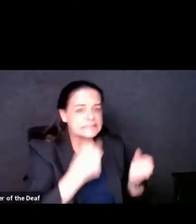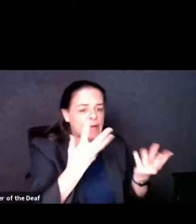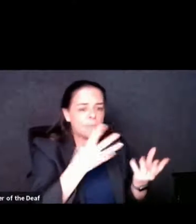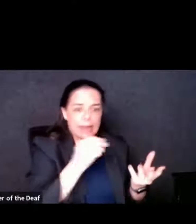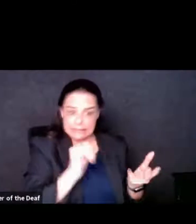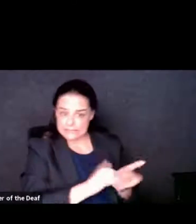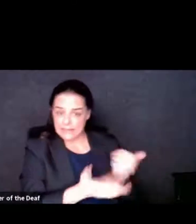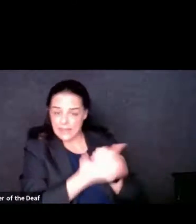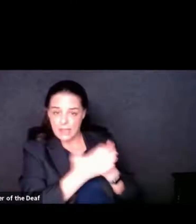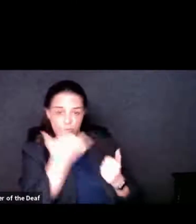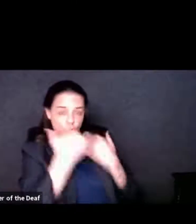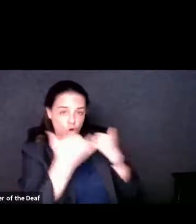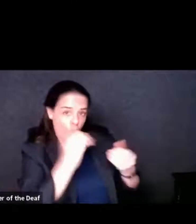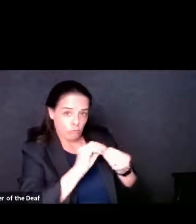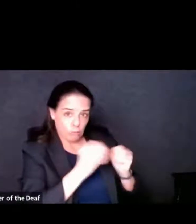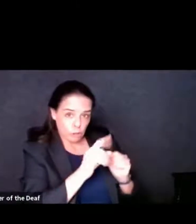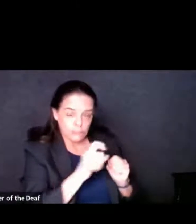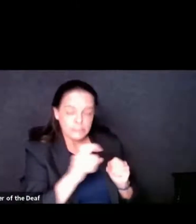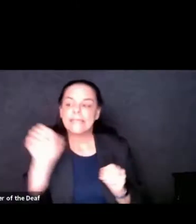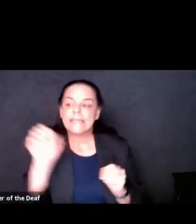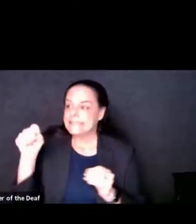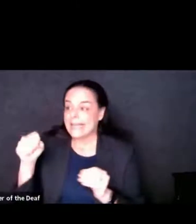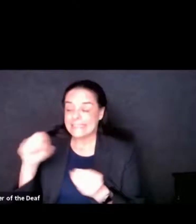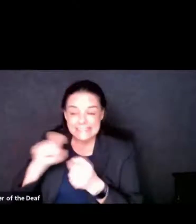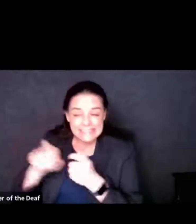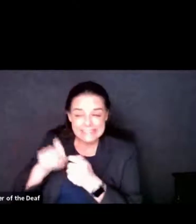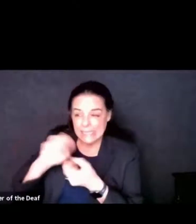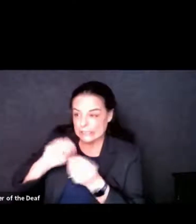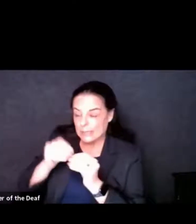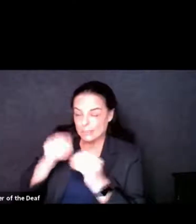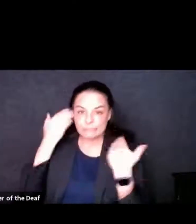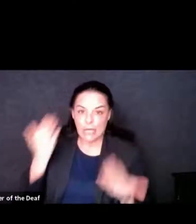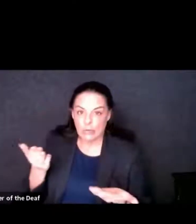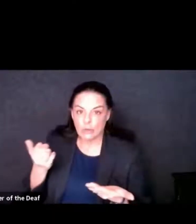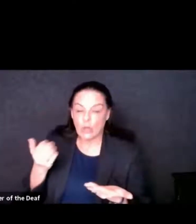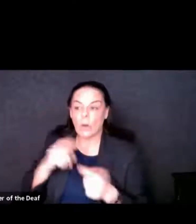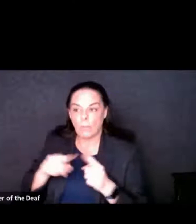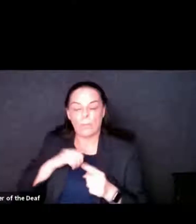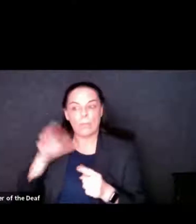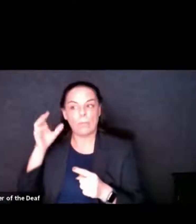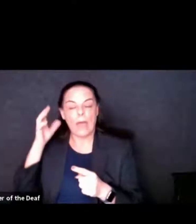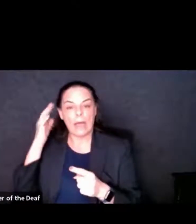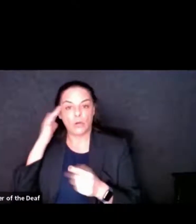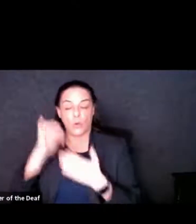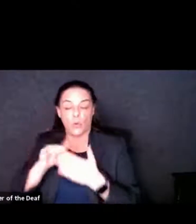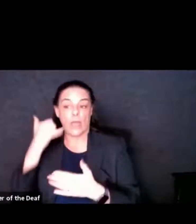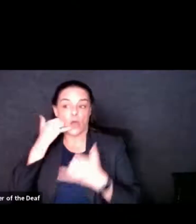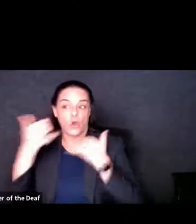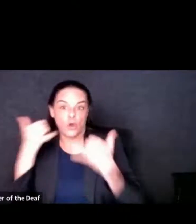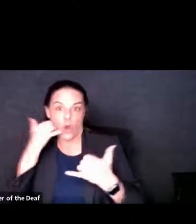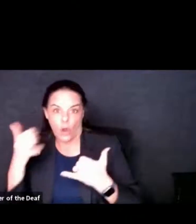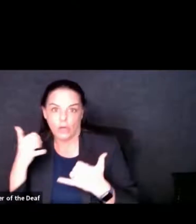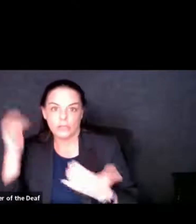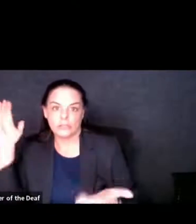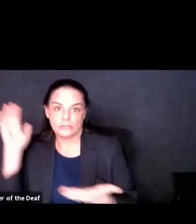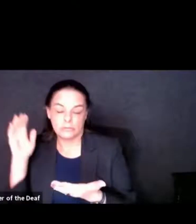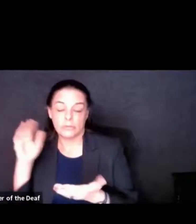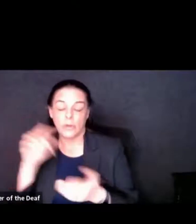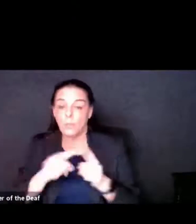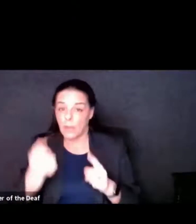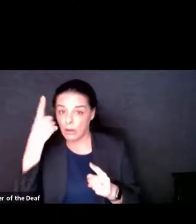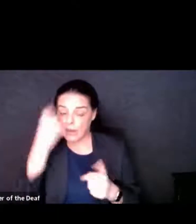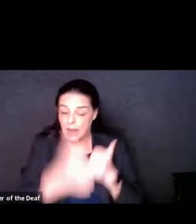the exact numbers, but I do know we've added them, and I think call volume is getting better. But just know that every time we make these announcements,